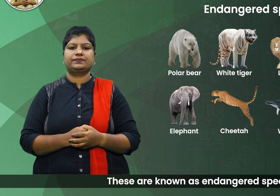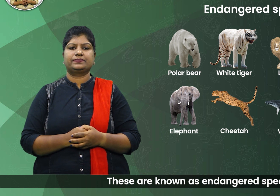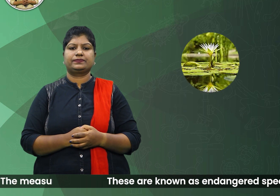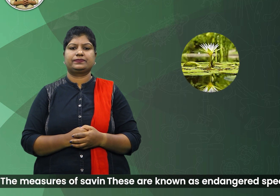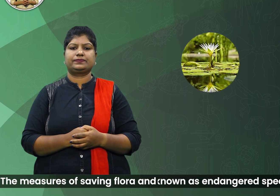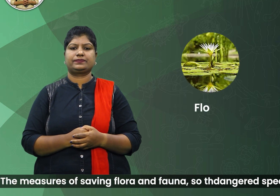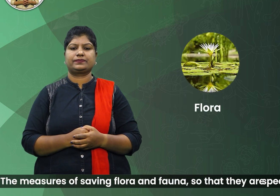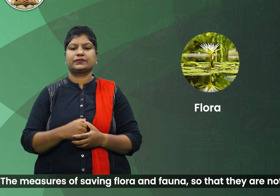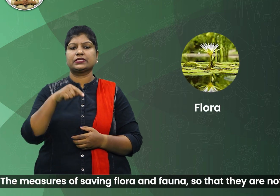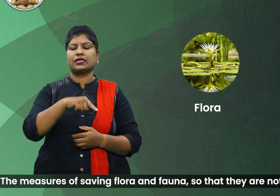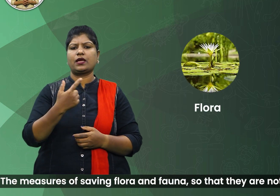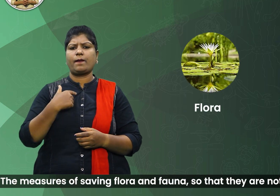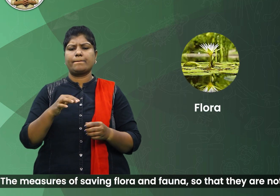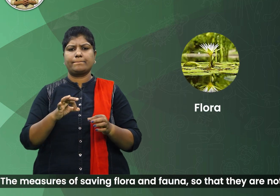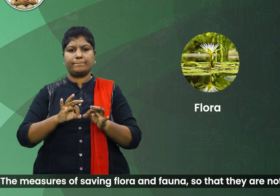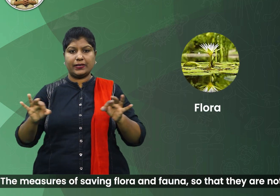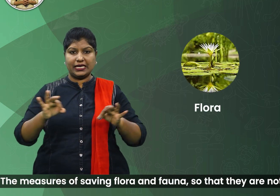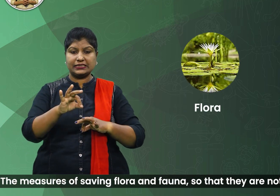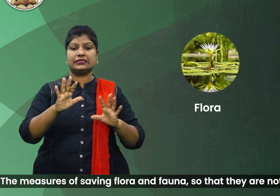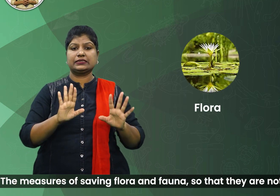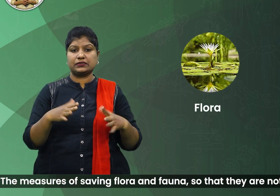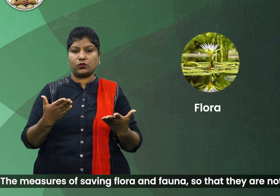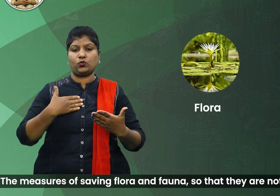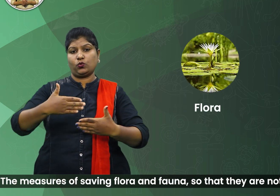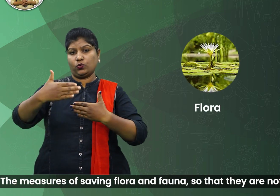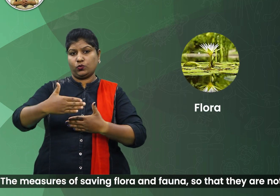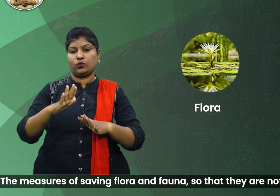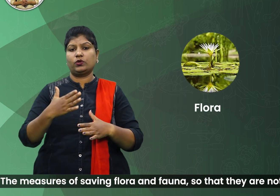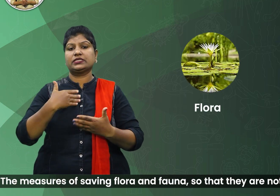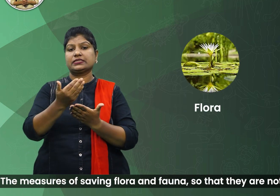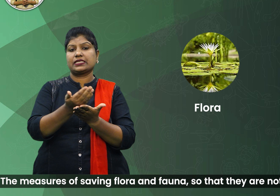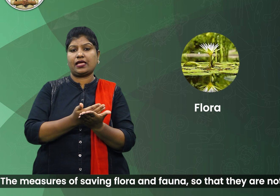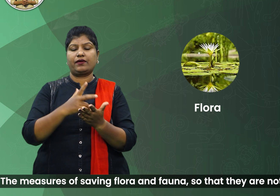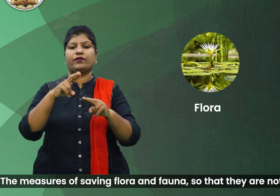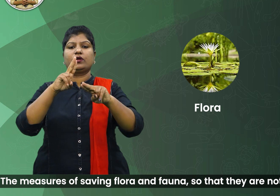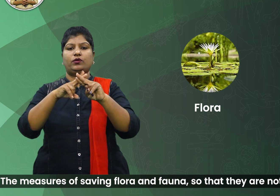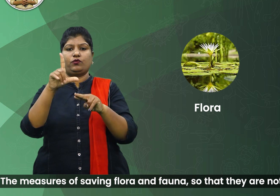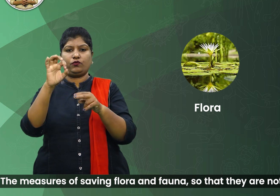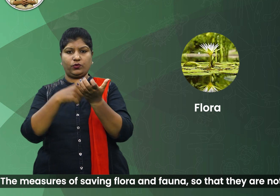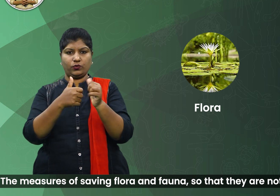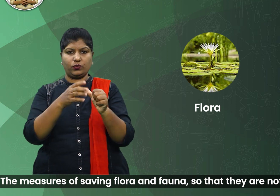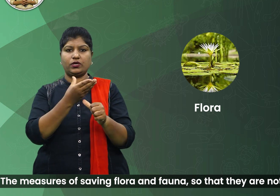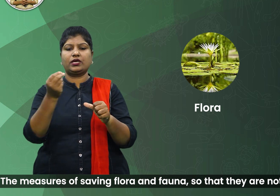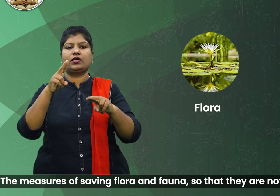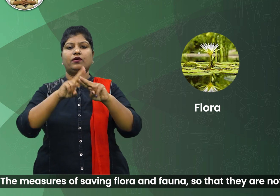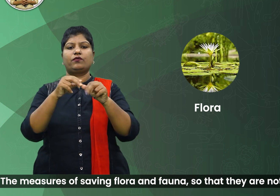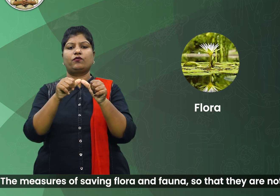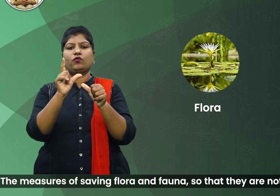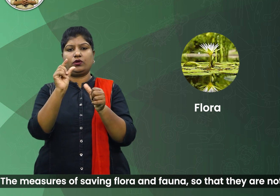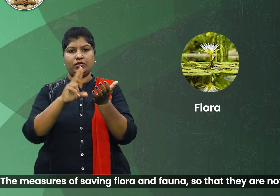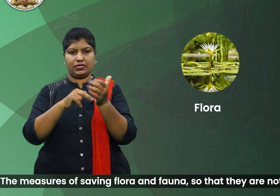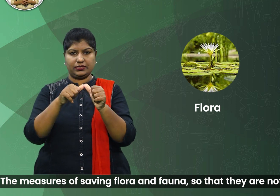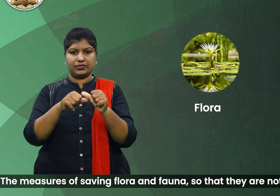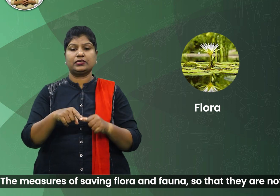The measures of saving flora and fauna so that